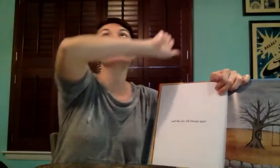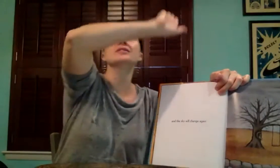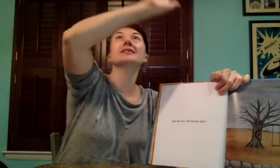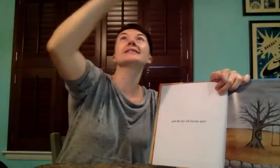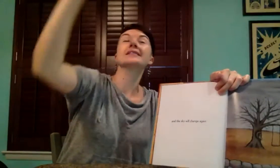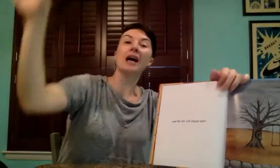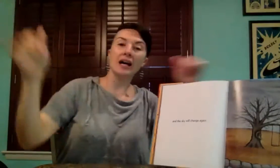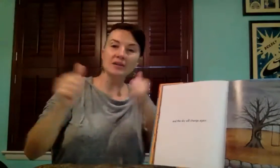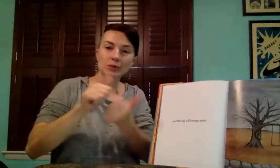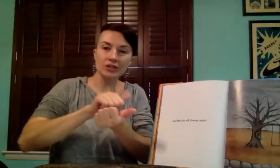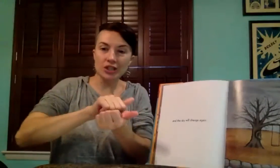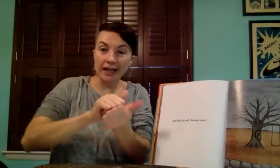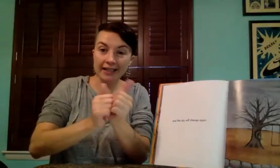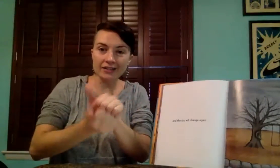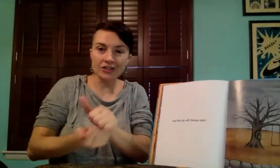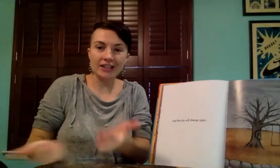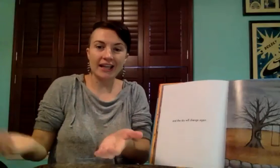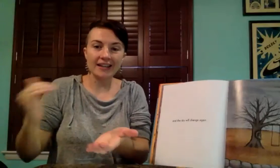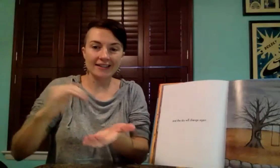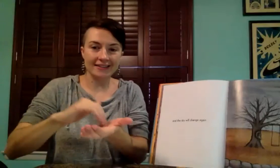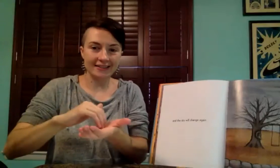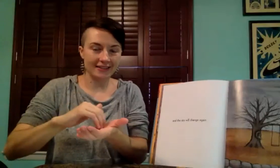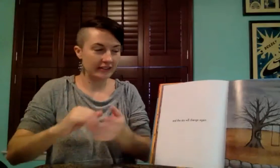And the sky will change again.